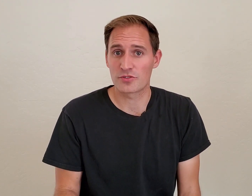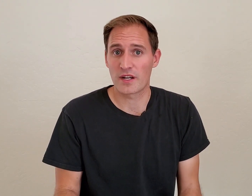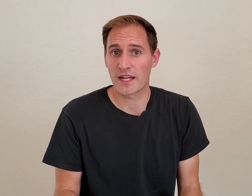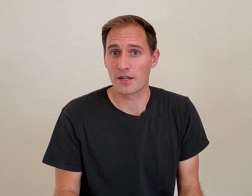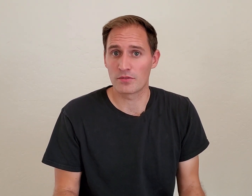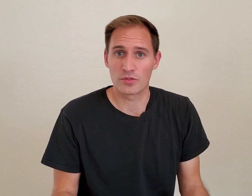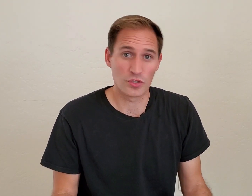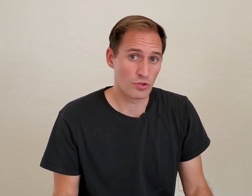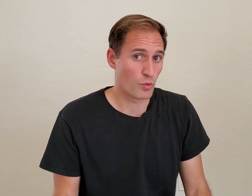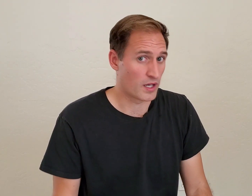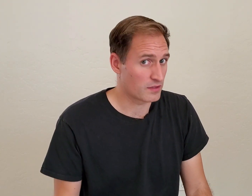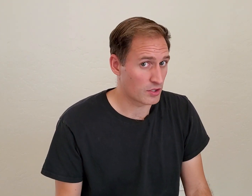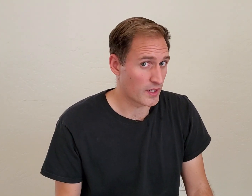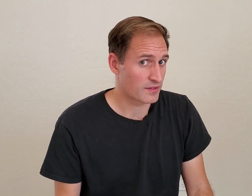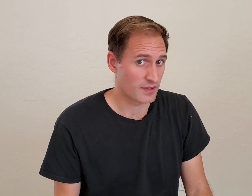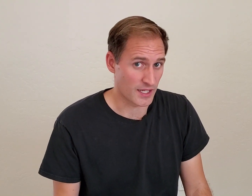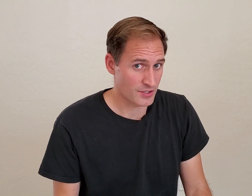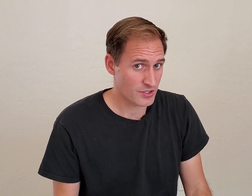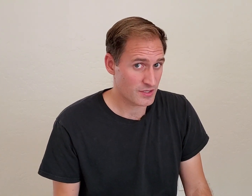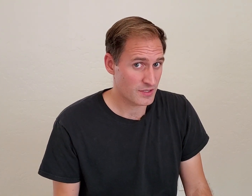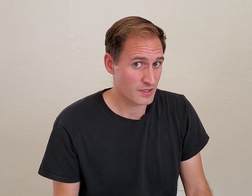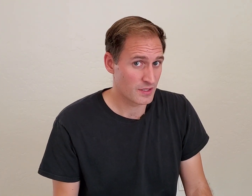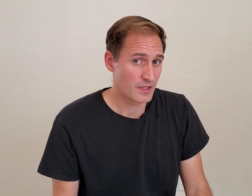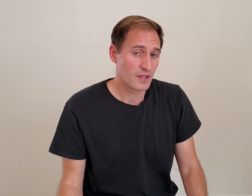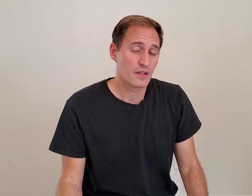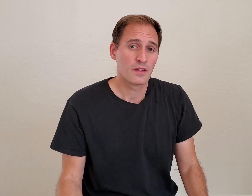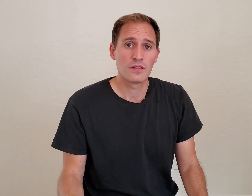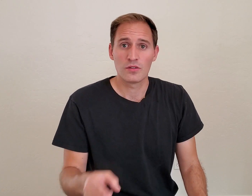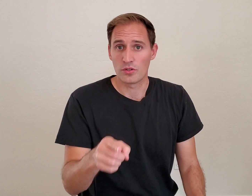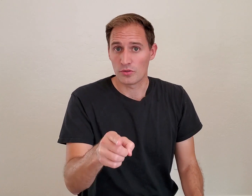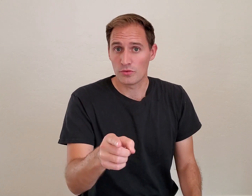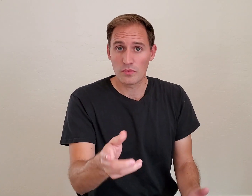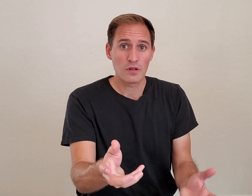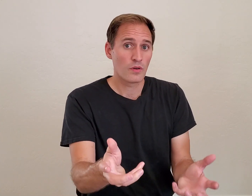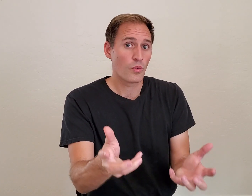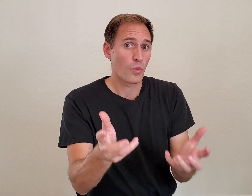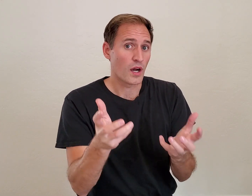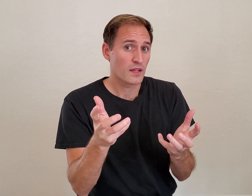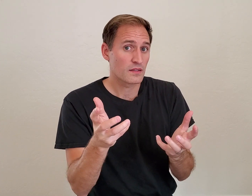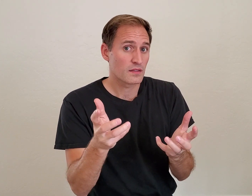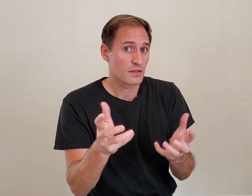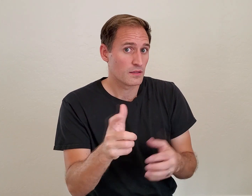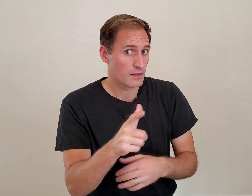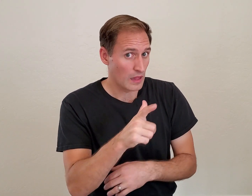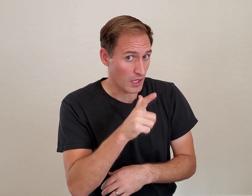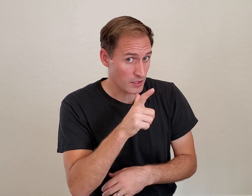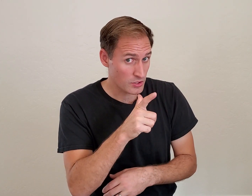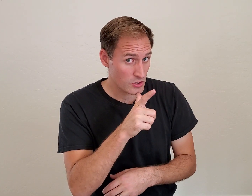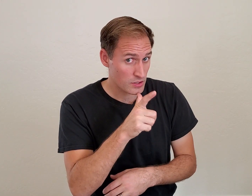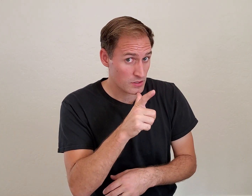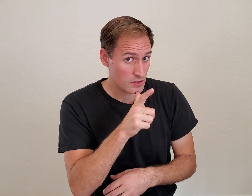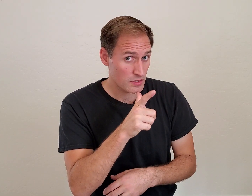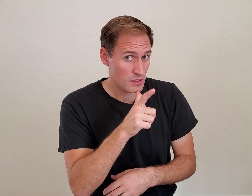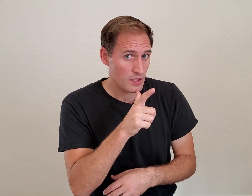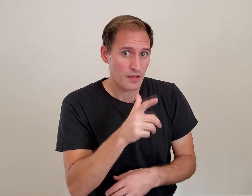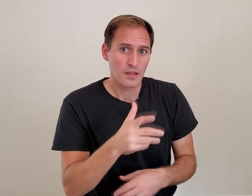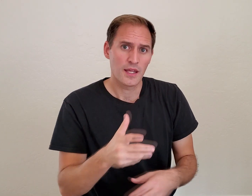try out, do you want to go out to lunch? You want lunch?